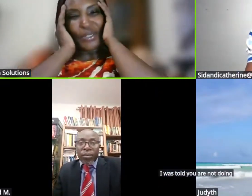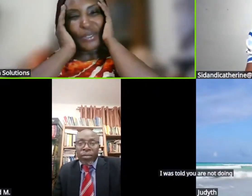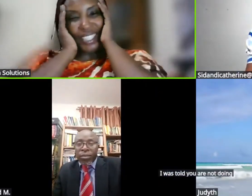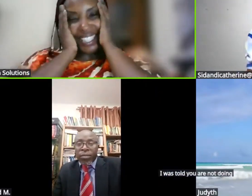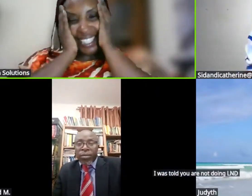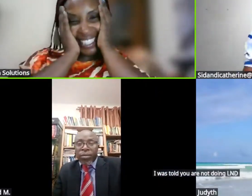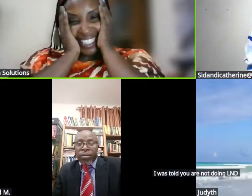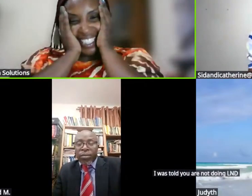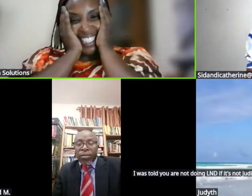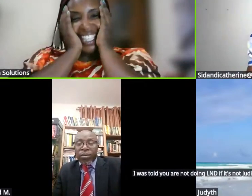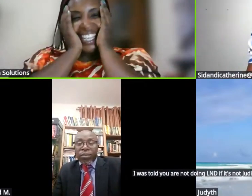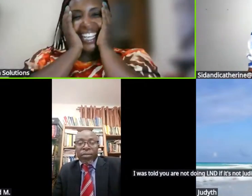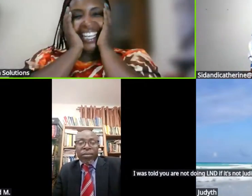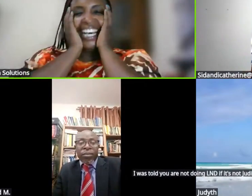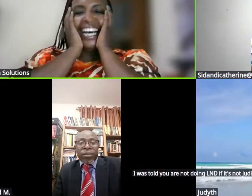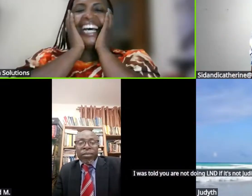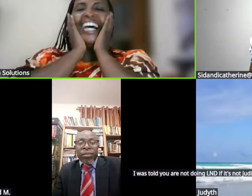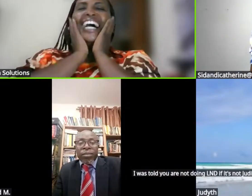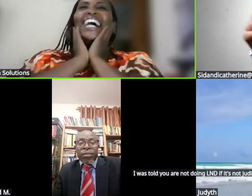not Judith.